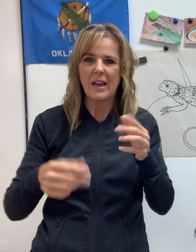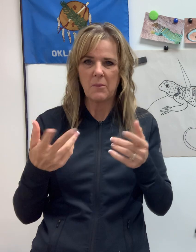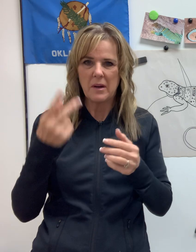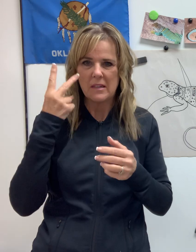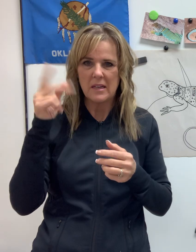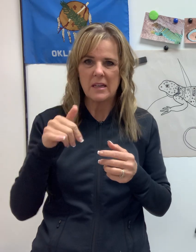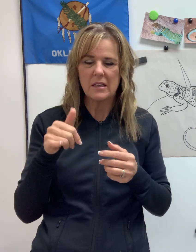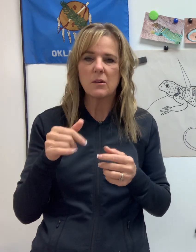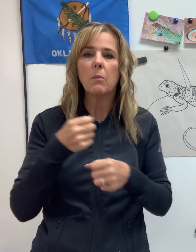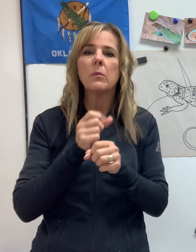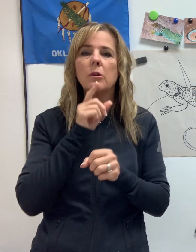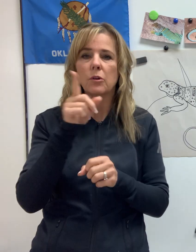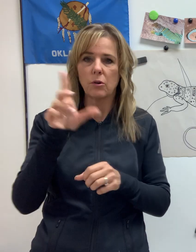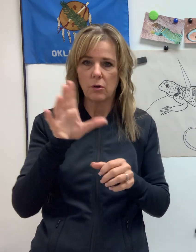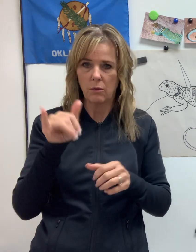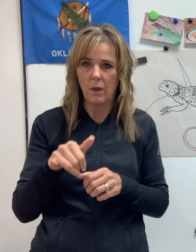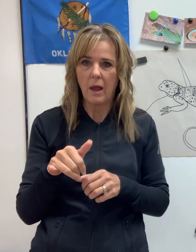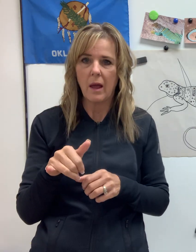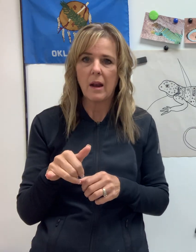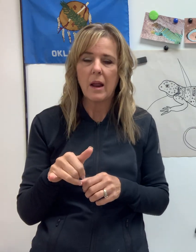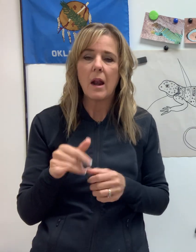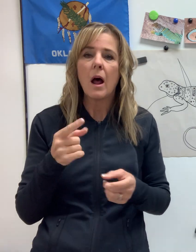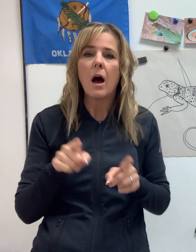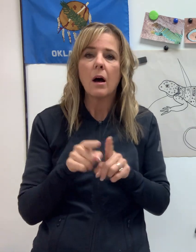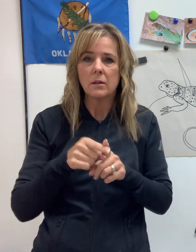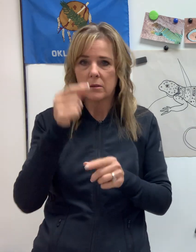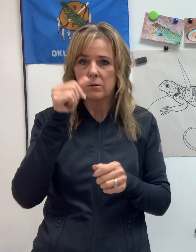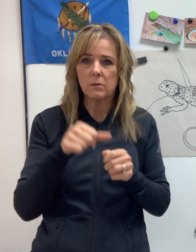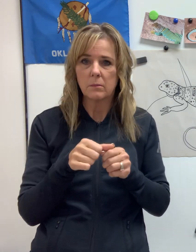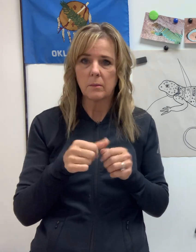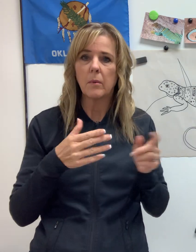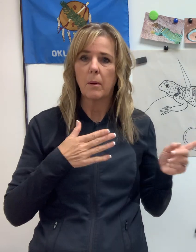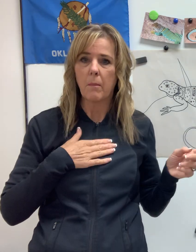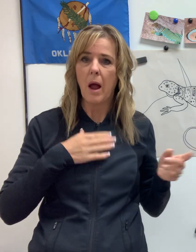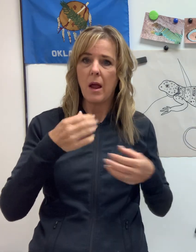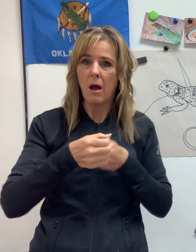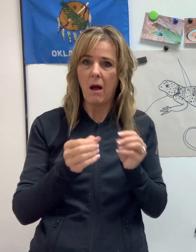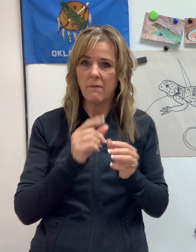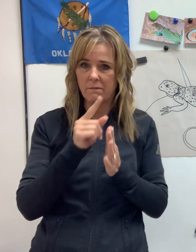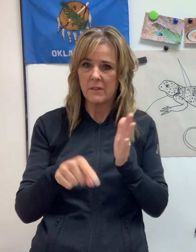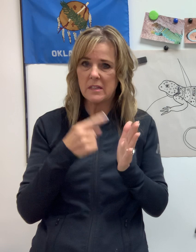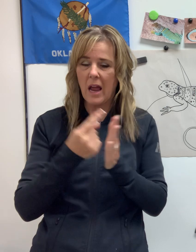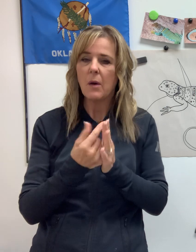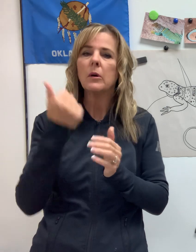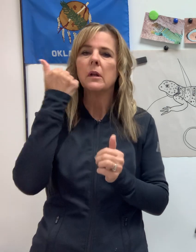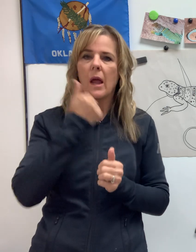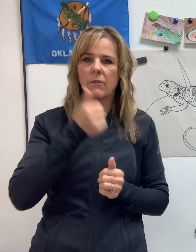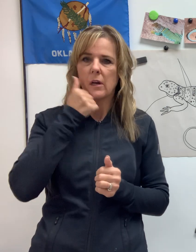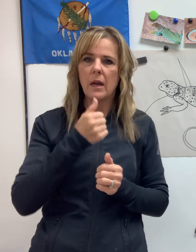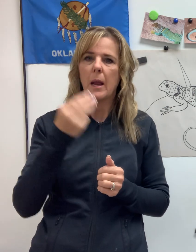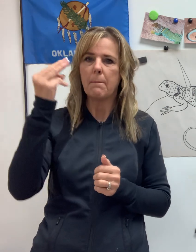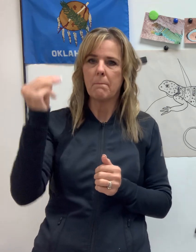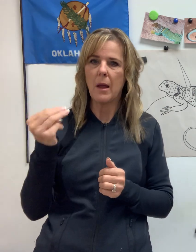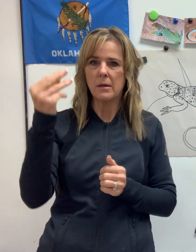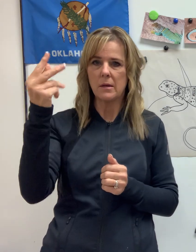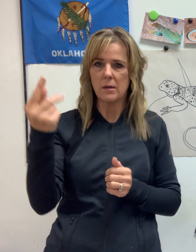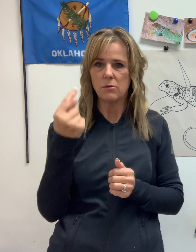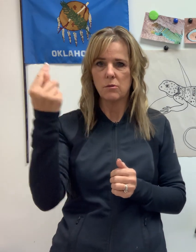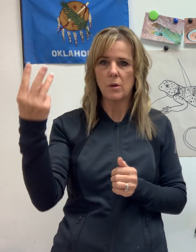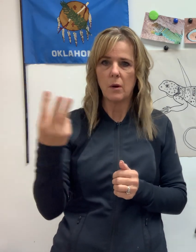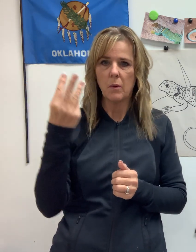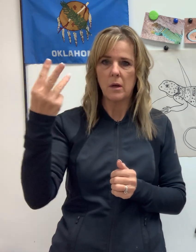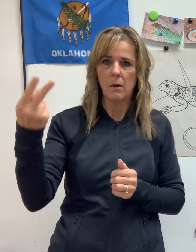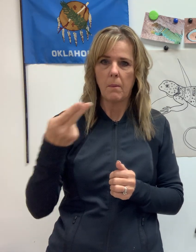it. So be sure to do that. And friends, also remember my office hours every day, Monday, Tuesday, Wednesday,